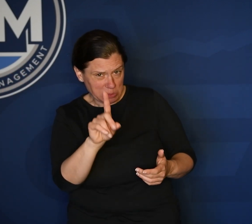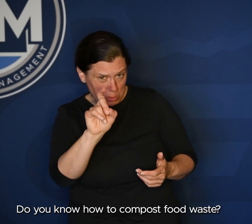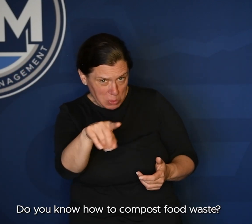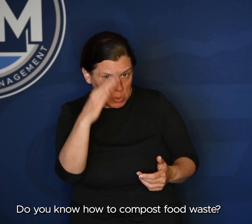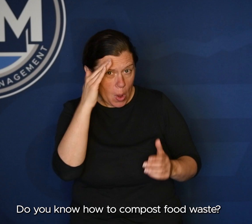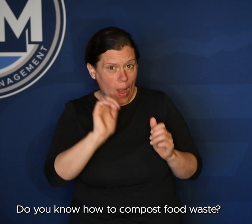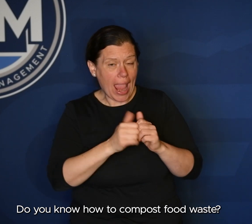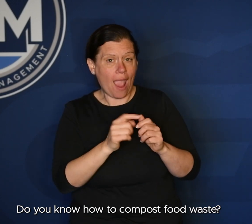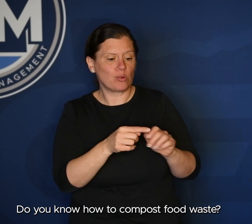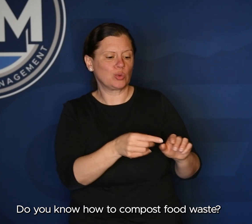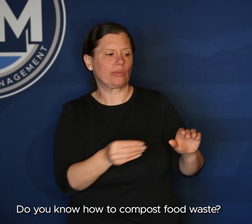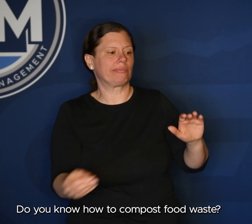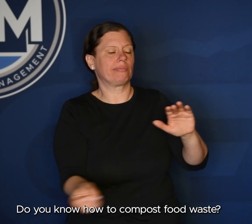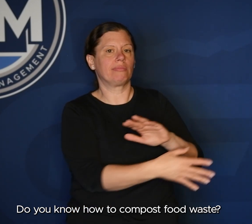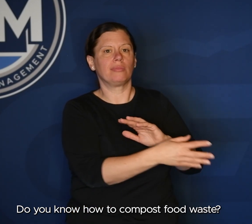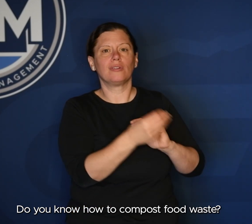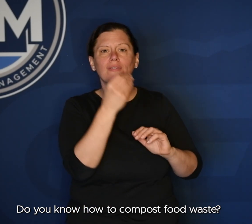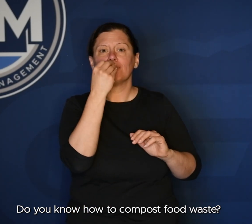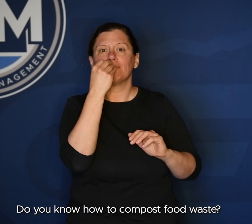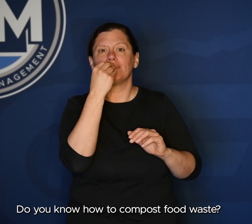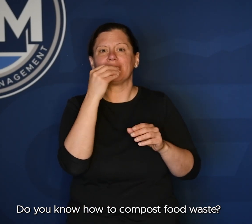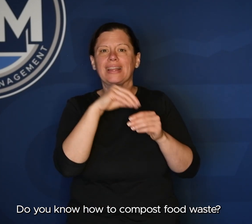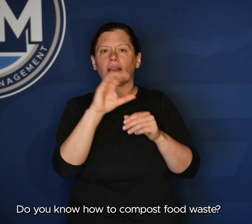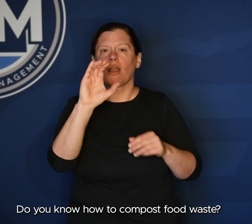Do you know how to compost food waste?